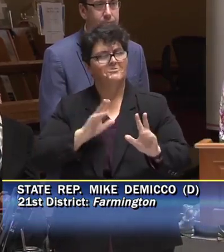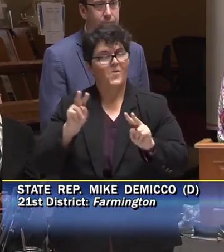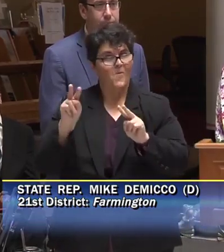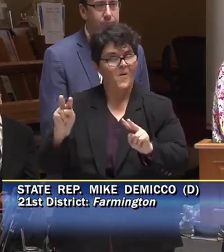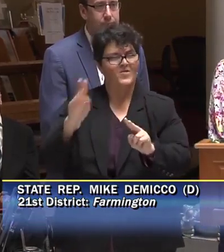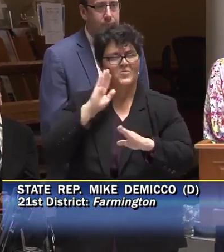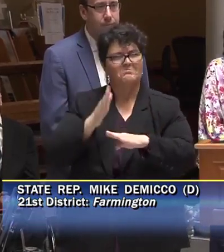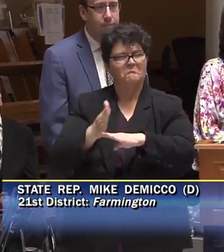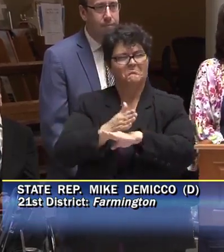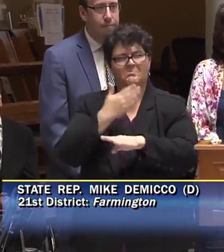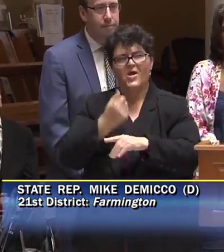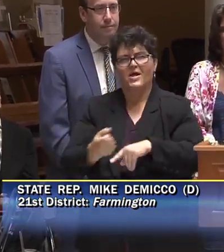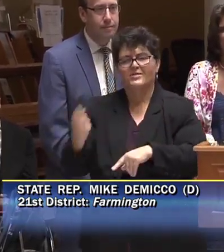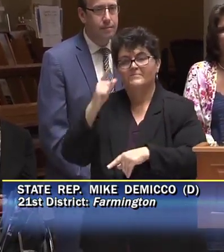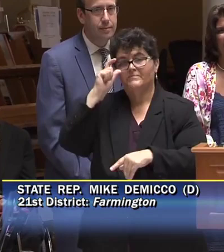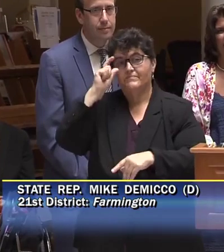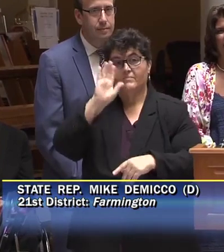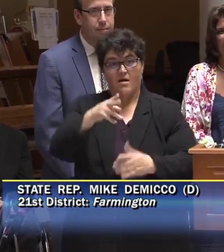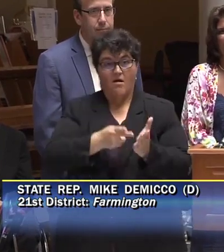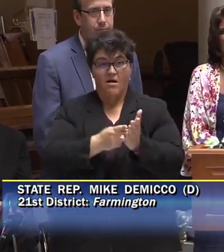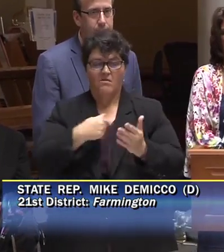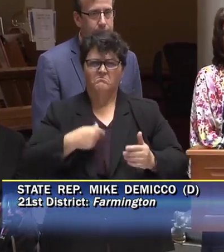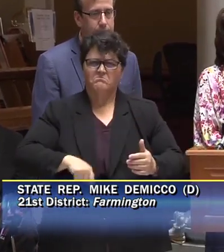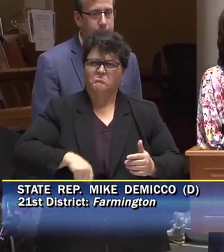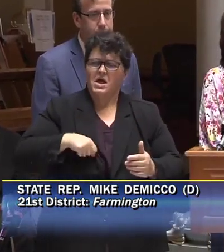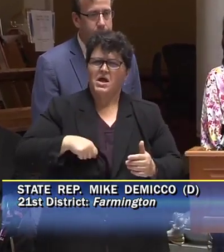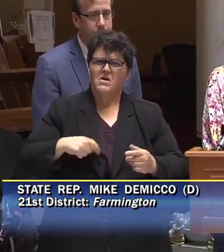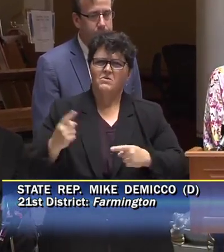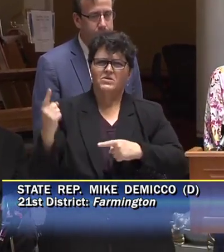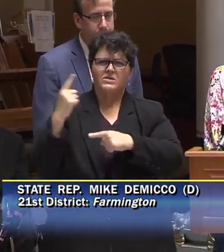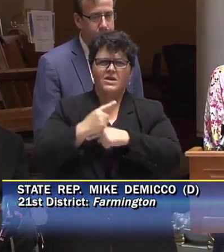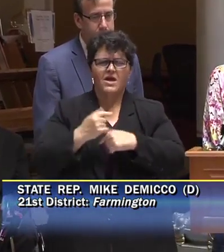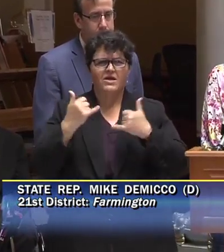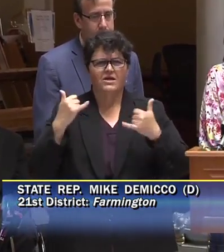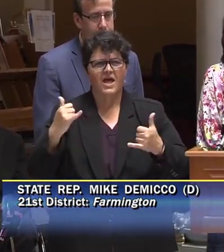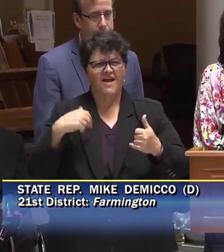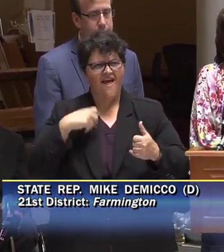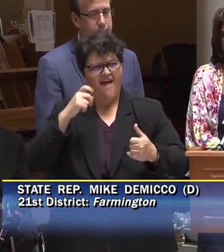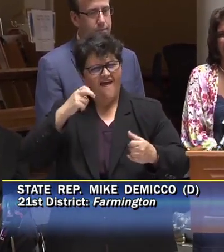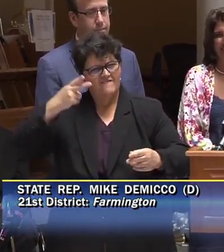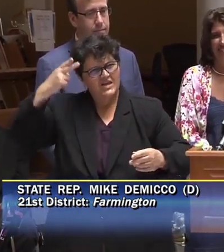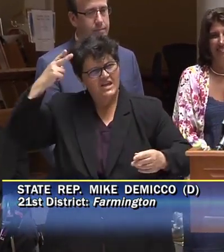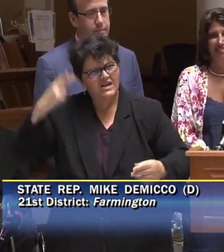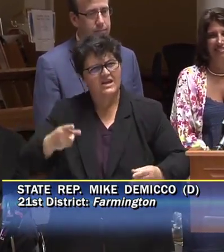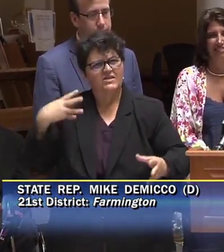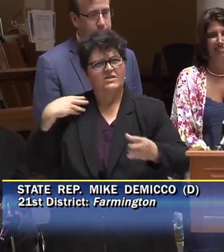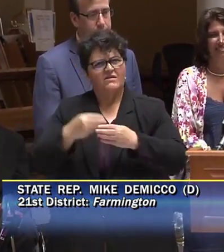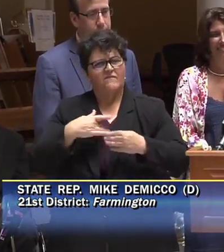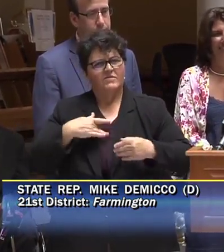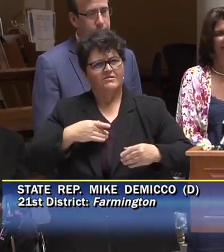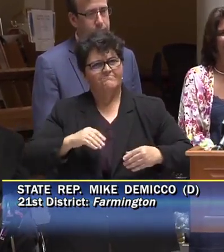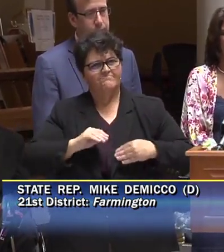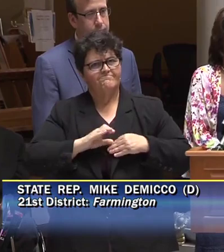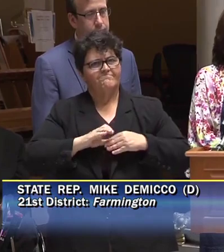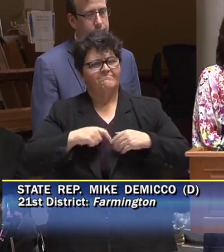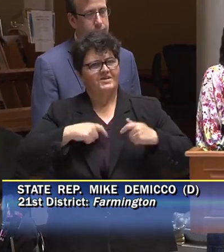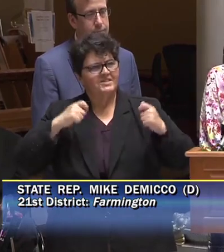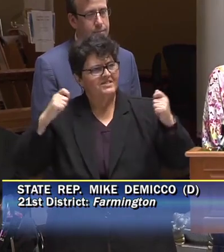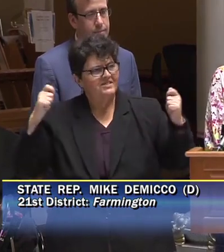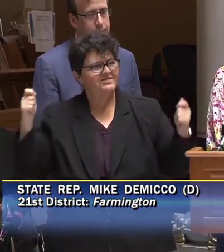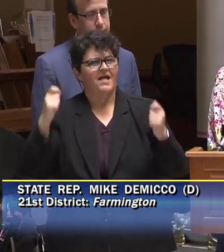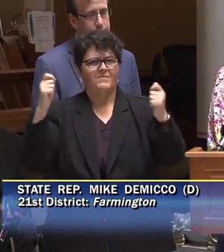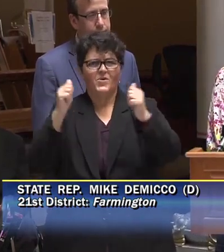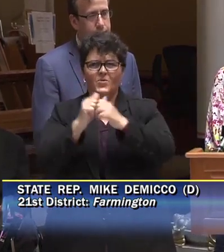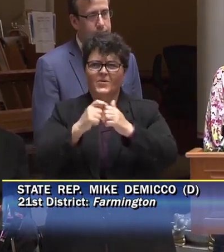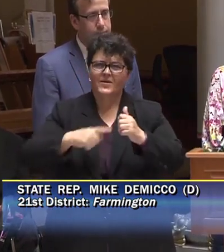one of the proudest days of my legislative career, to stand here and to celebrate with all of you about these